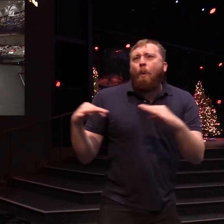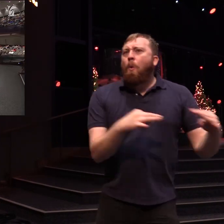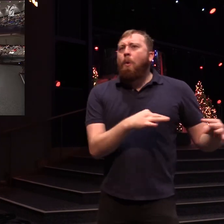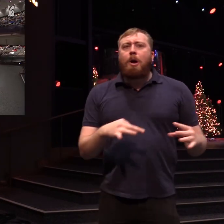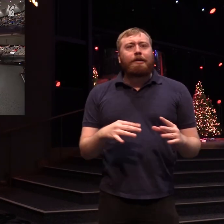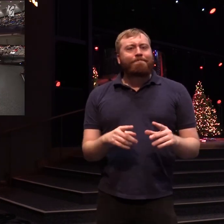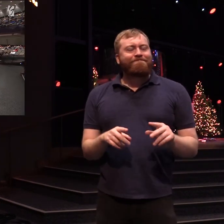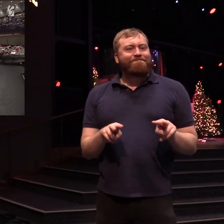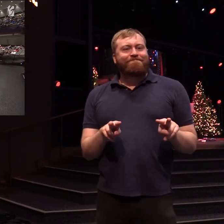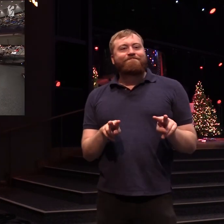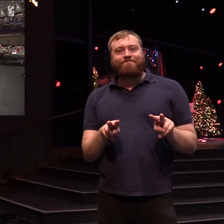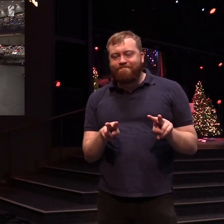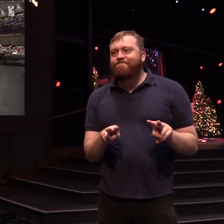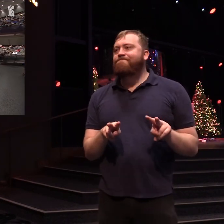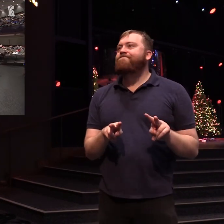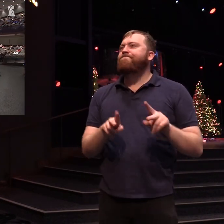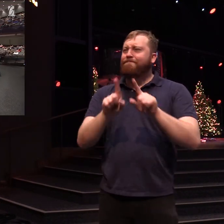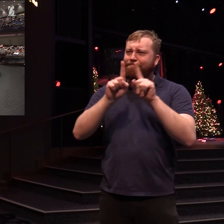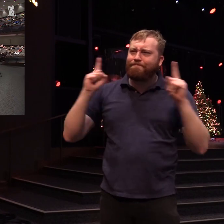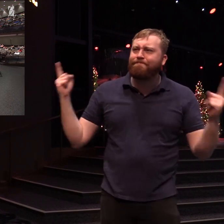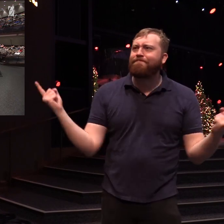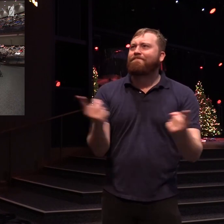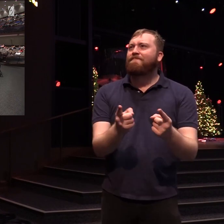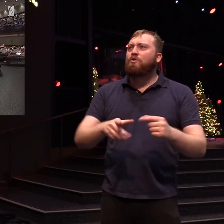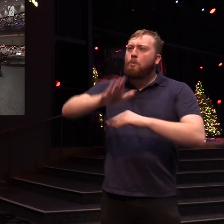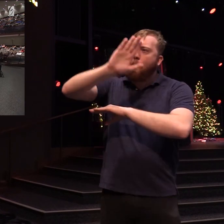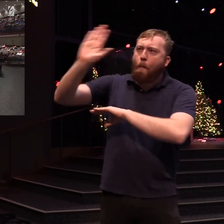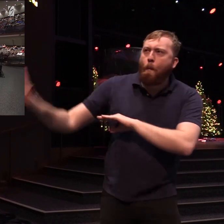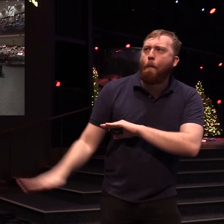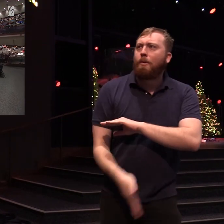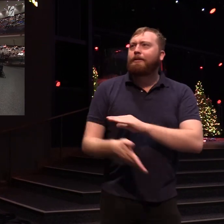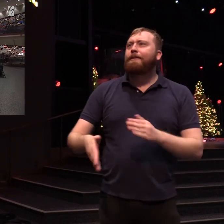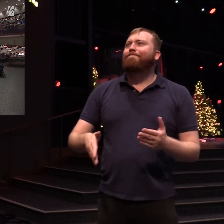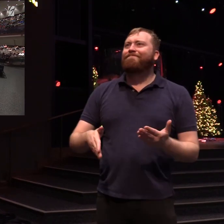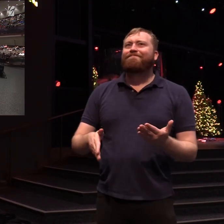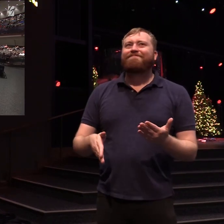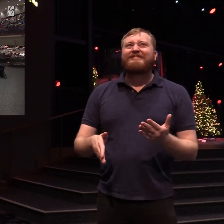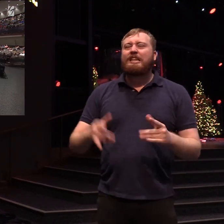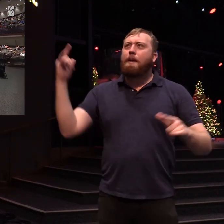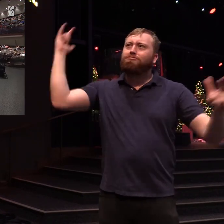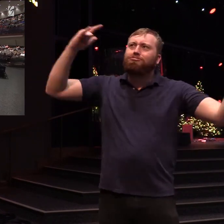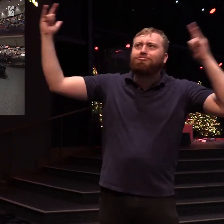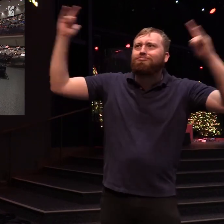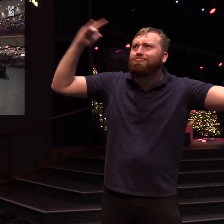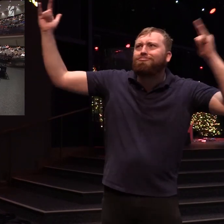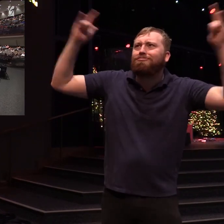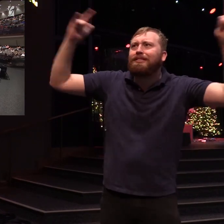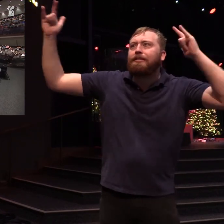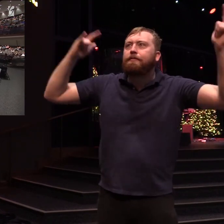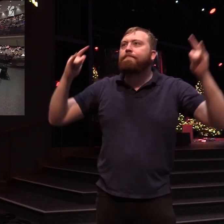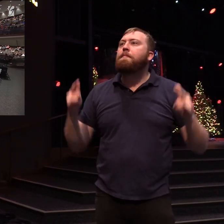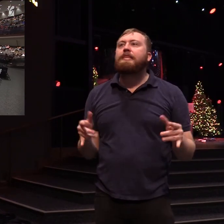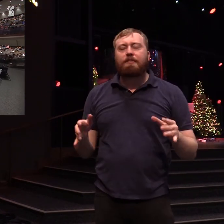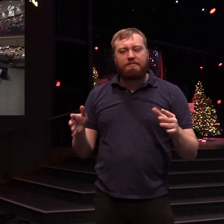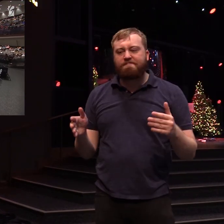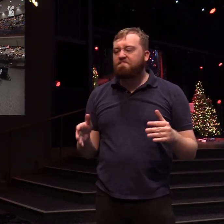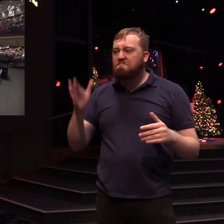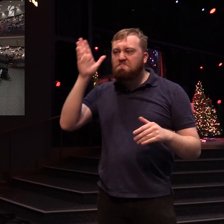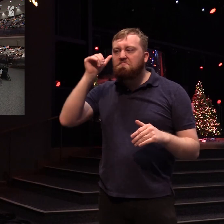the sirens, the sounds all night long, yet they gathered to worship. We know this